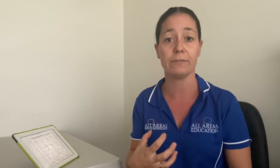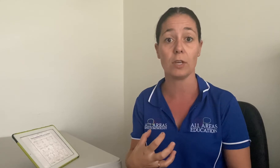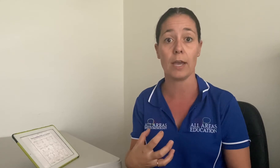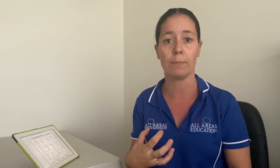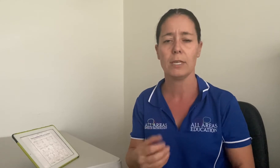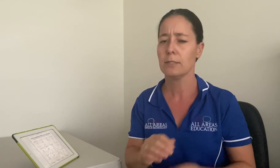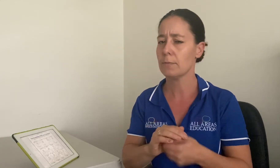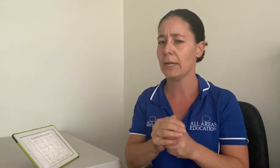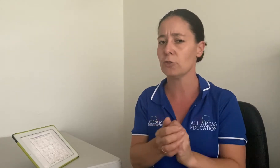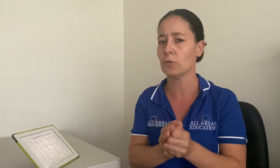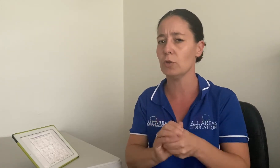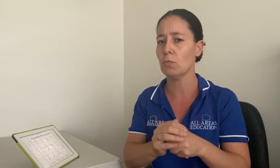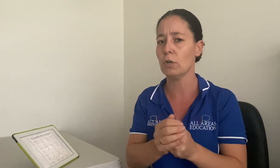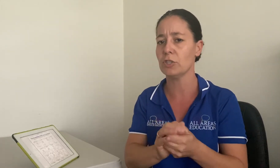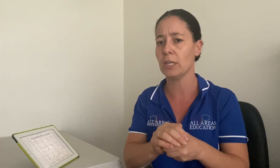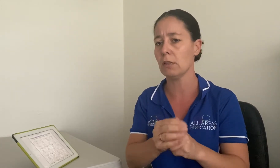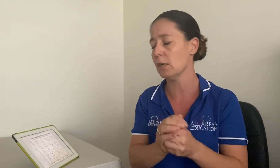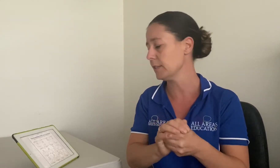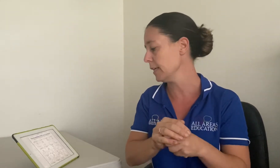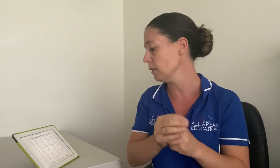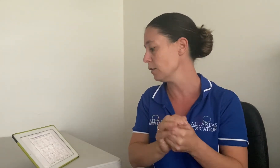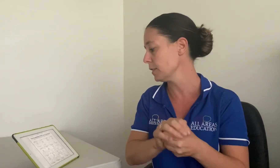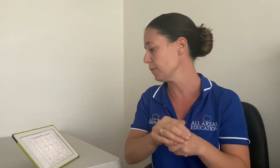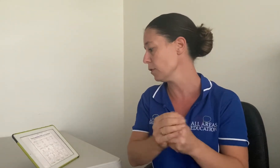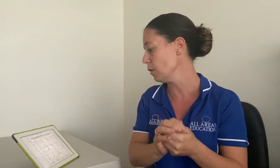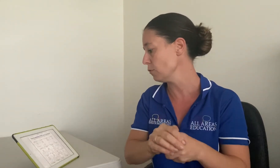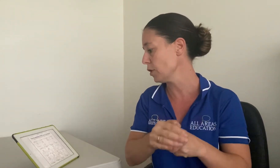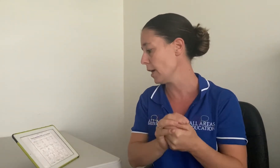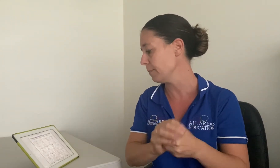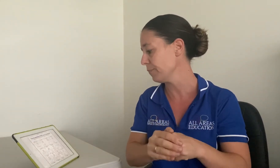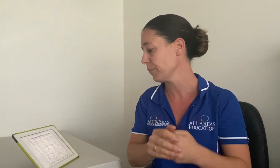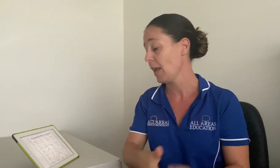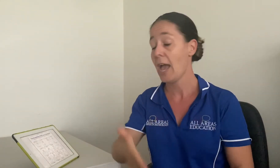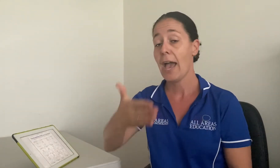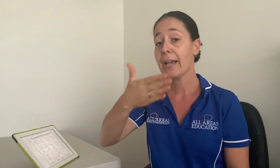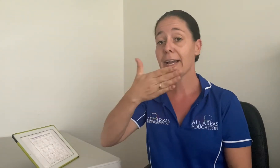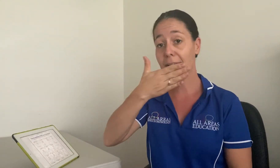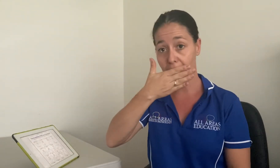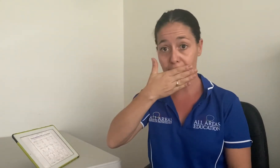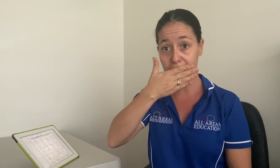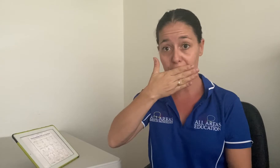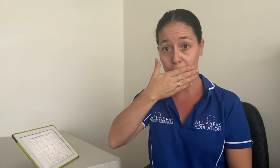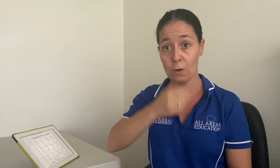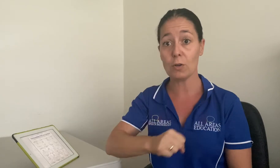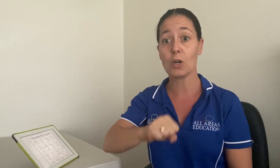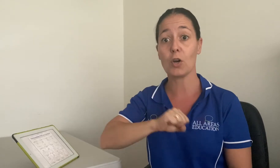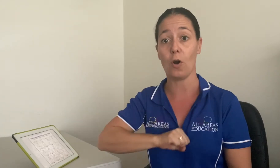time. So make sure you're washing lots and lots for a long time. Cover your cough